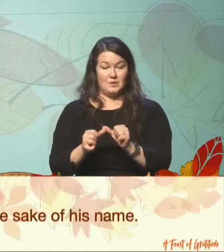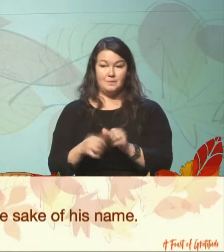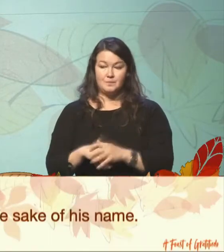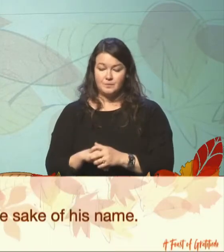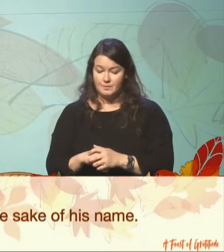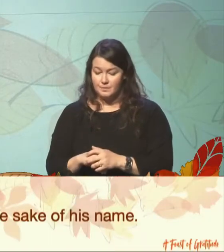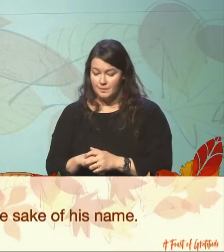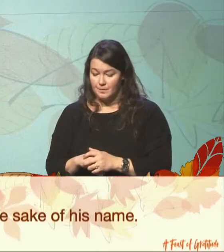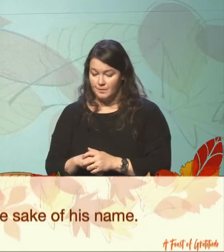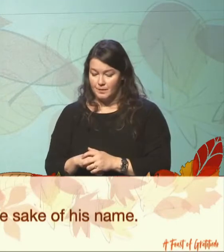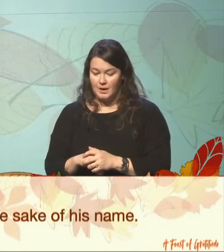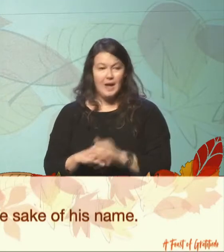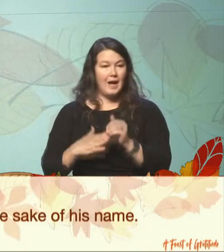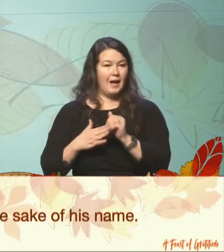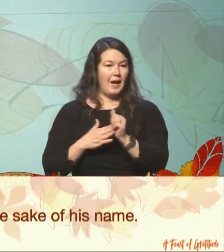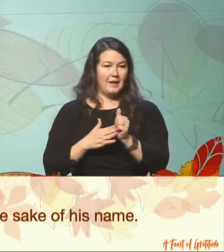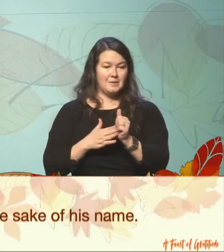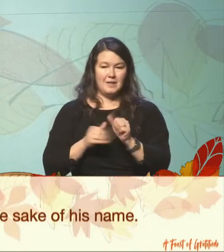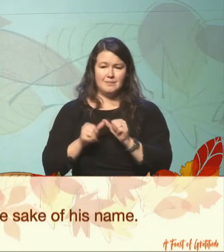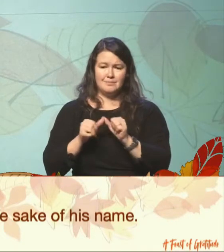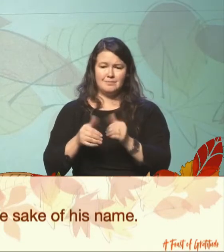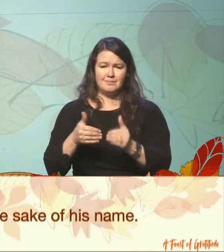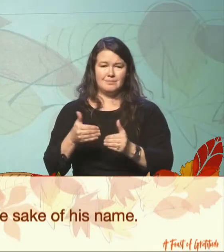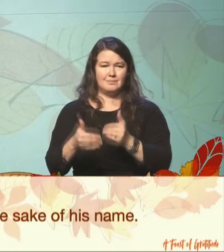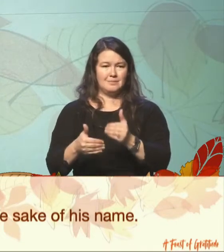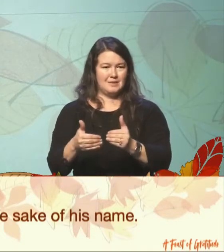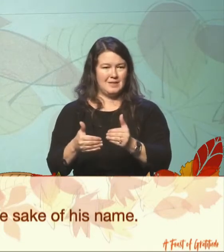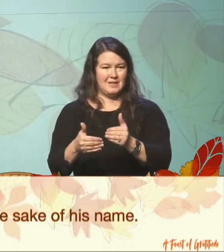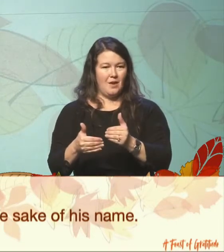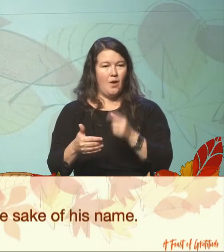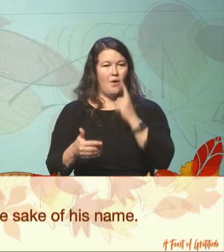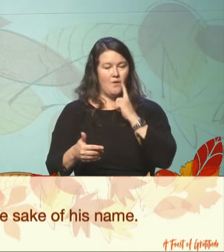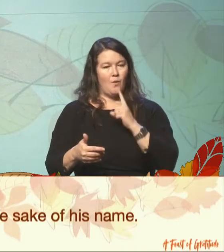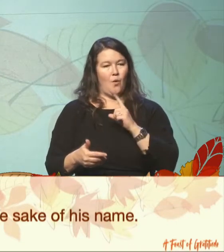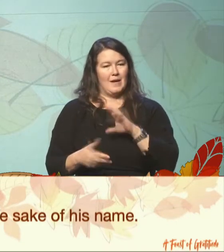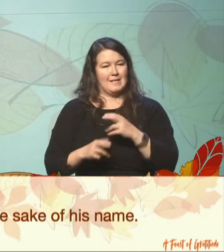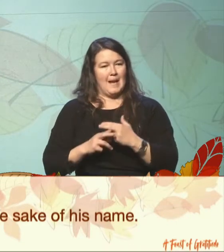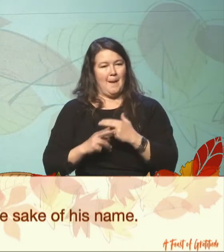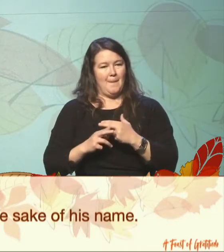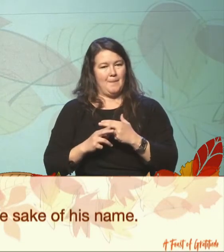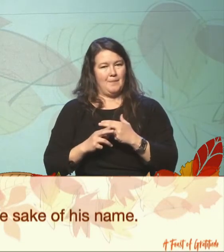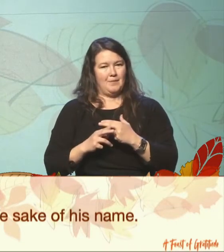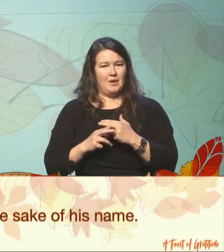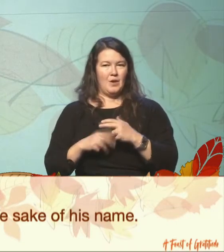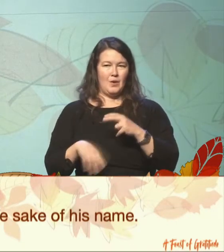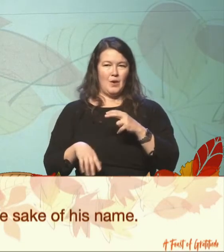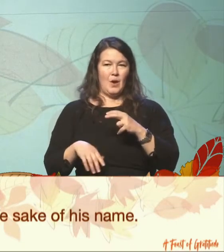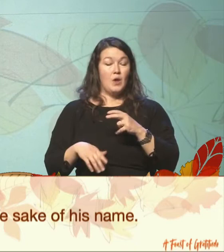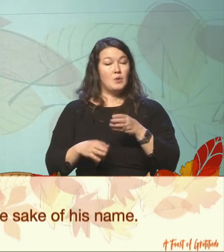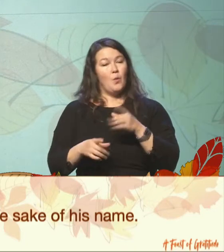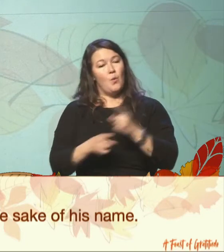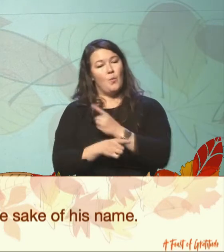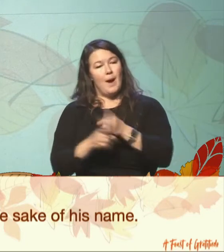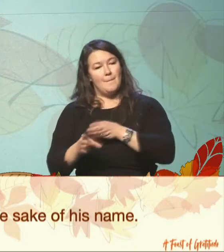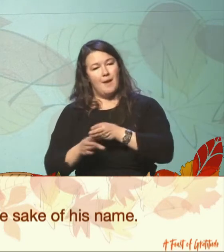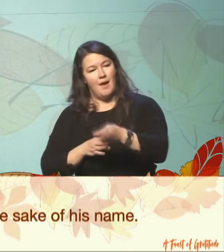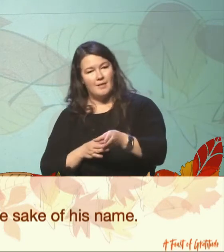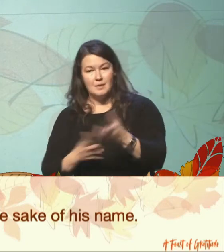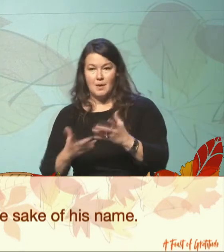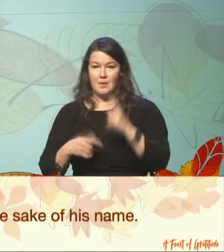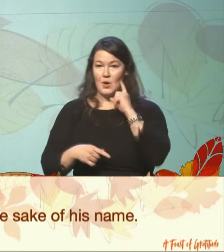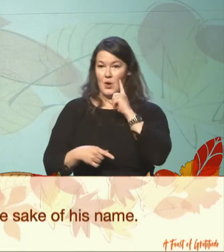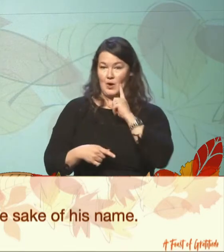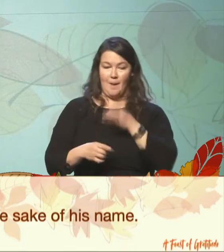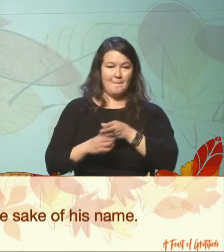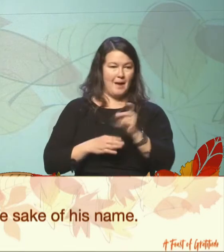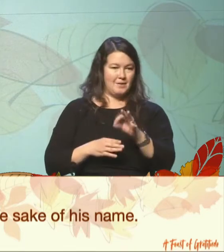along right paths for the sake of his name. I love that phrase, right paths. Paths of righteousness, maybe you've heard.